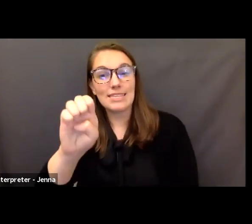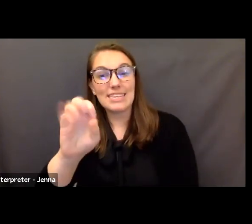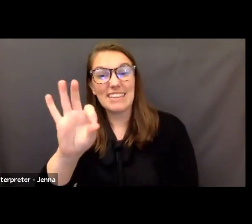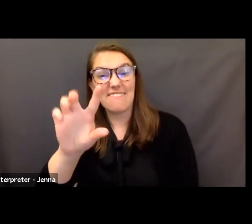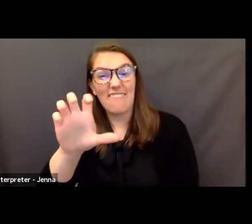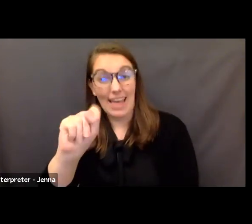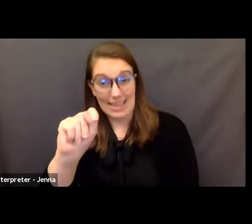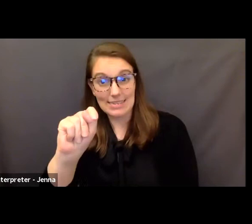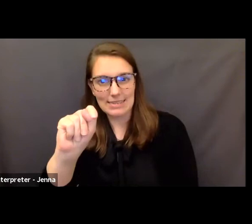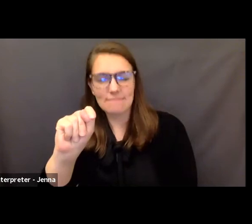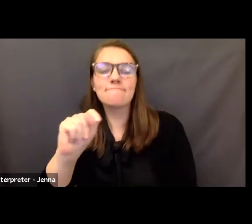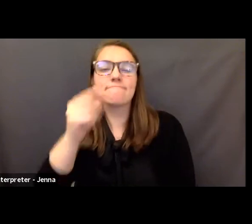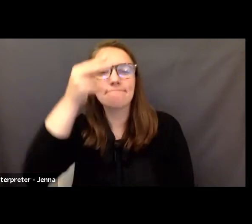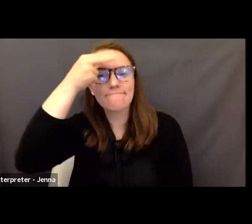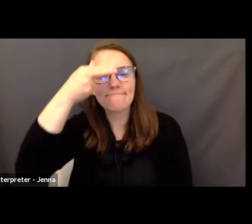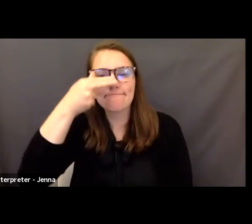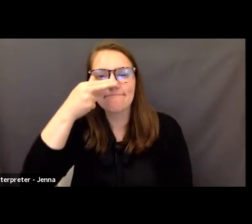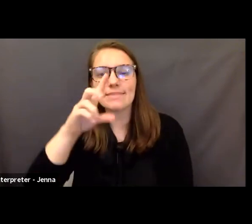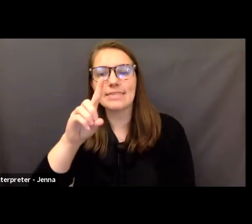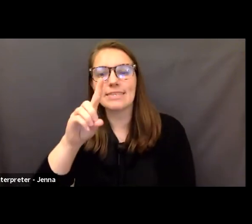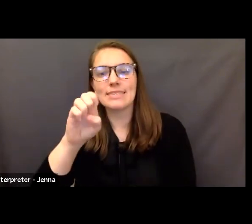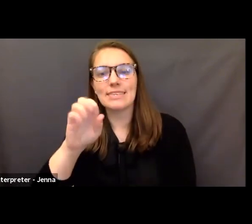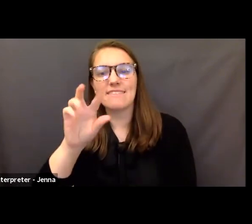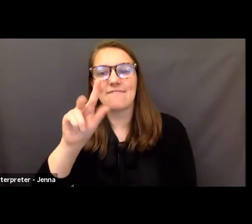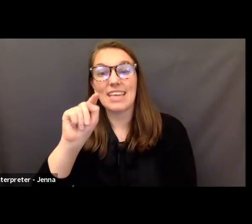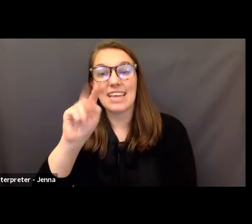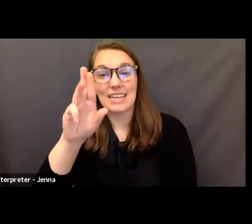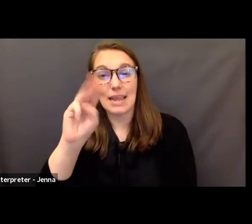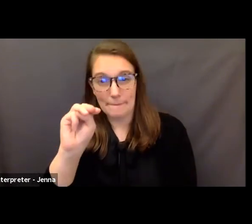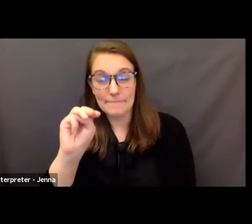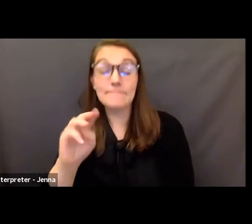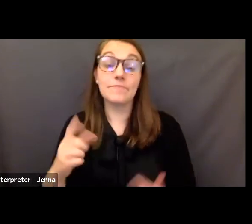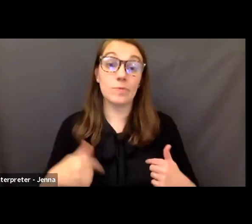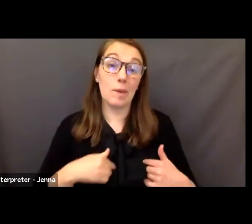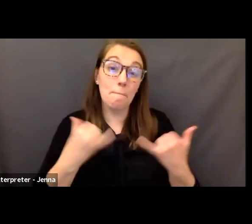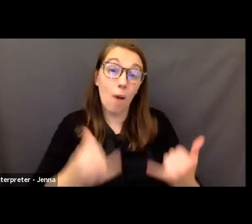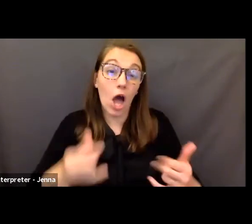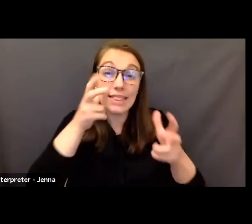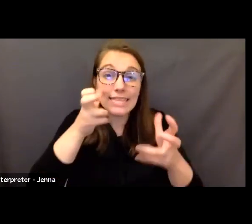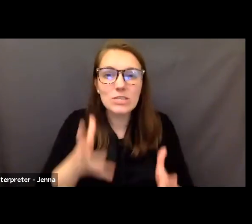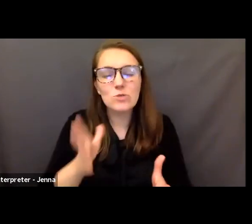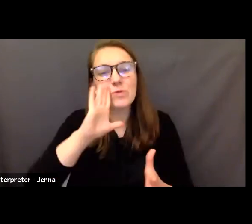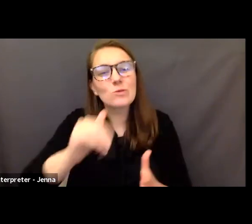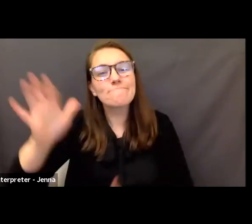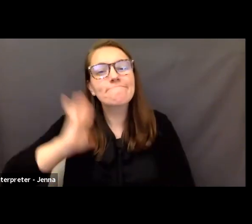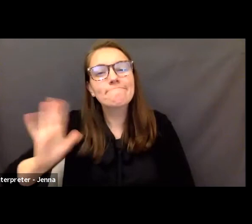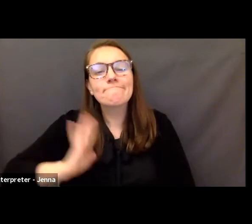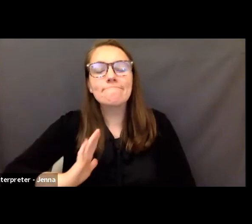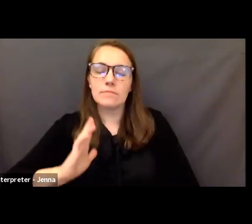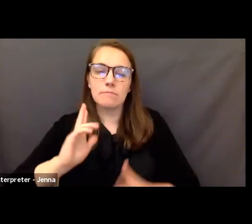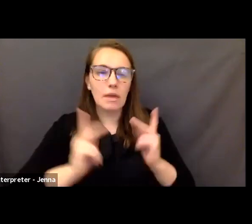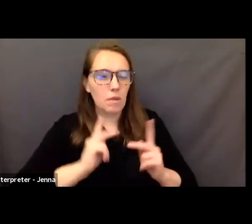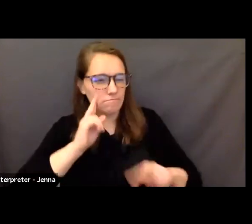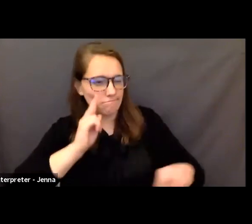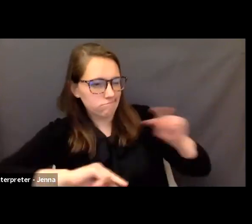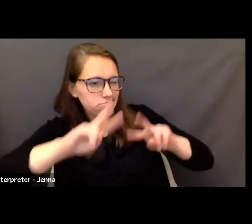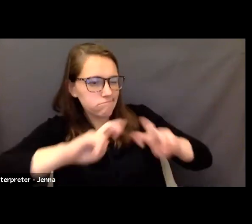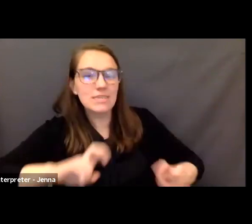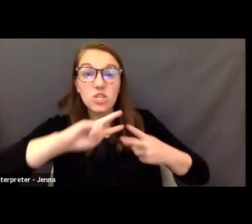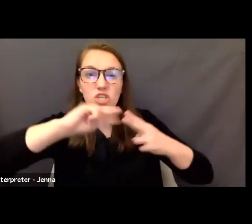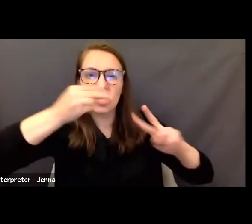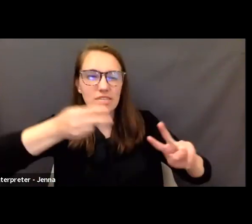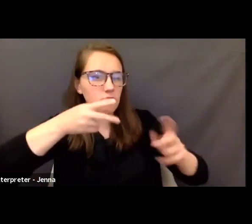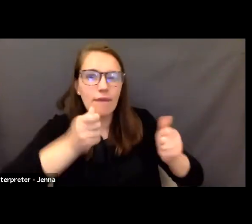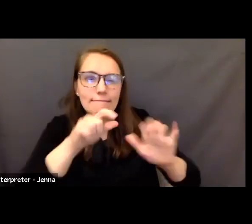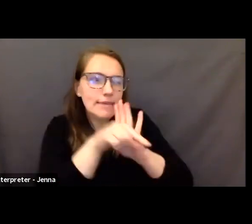in the wake of the industrial scale eugenic elimination of defective persons in the 20th century, that word defect is worrisome